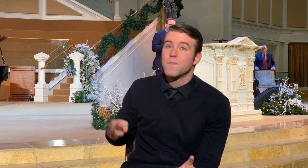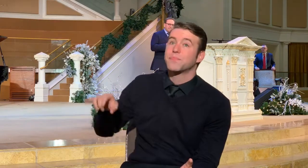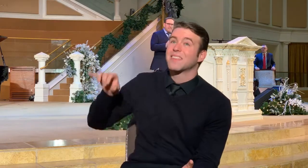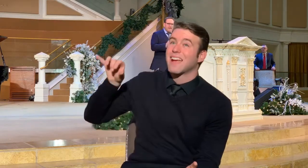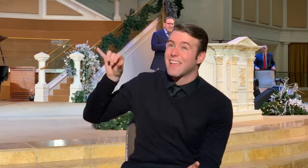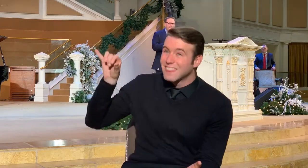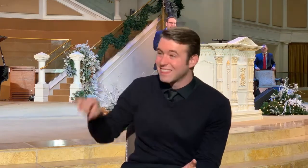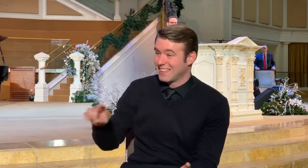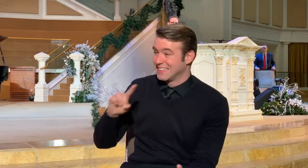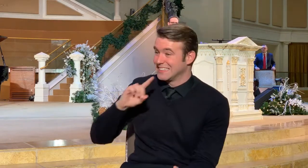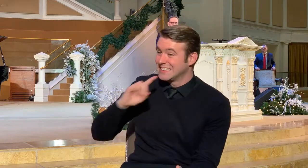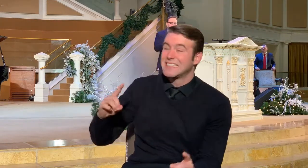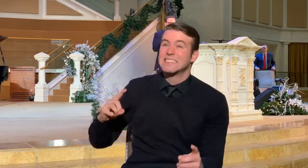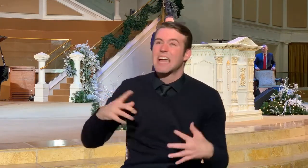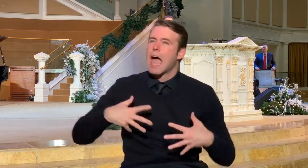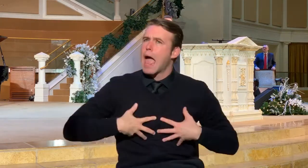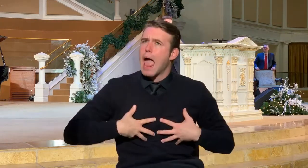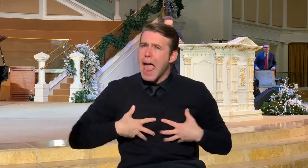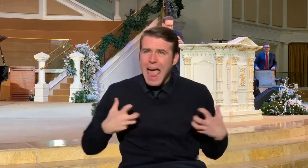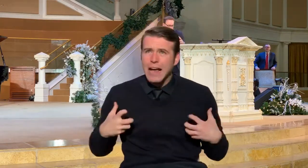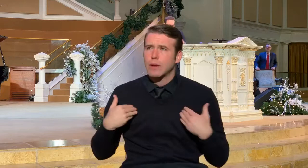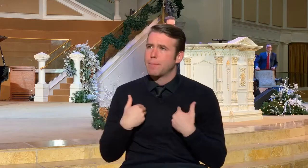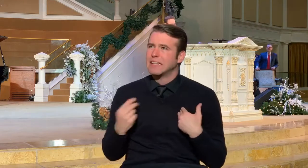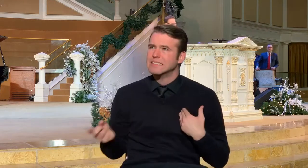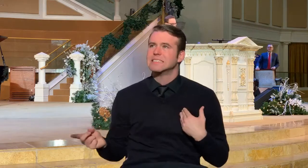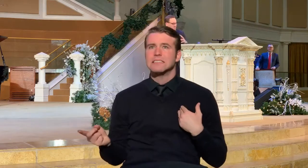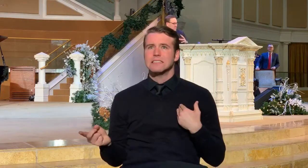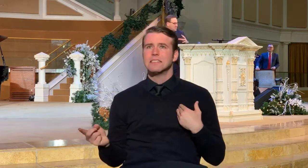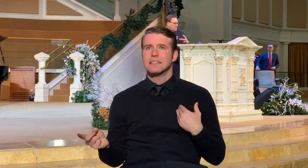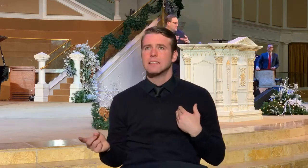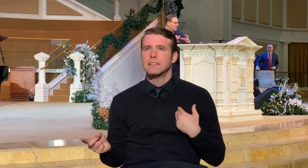This is an angry beast.